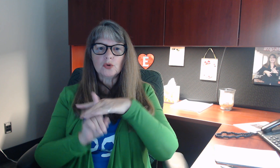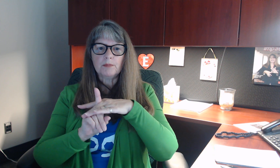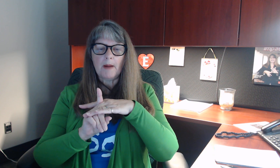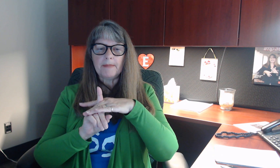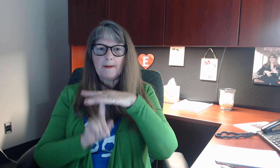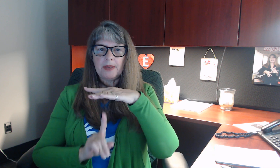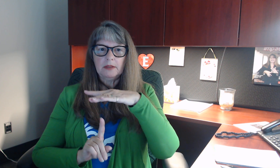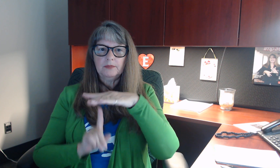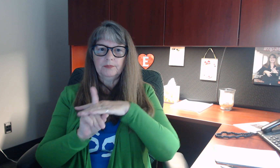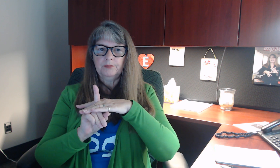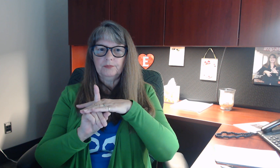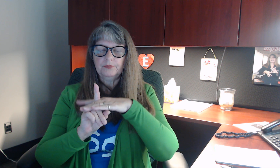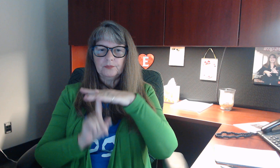pop up.